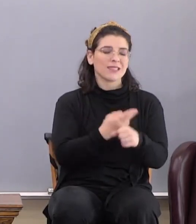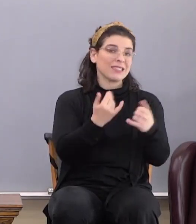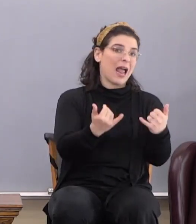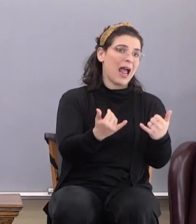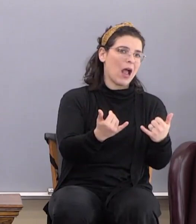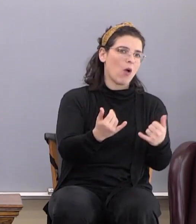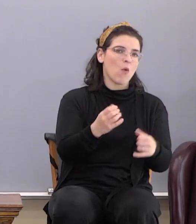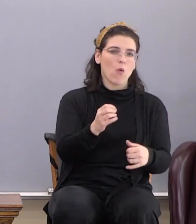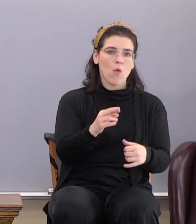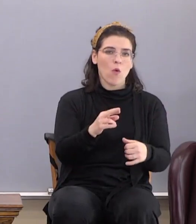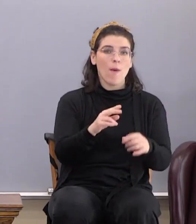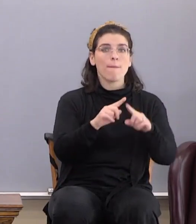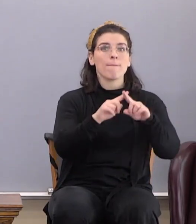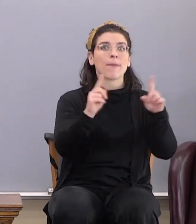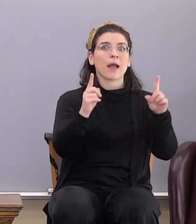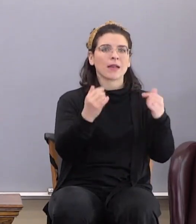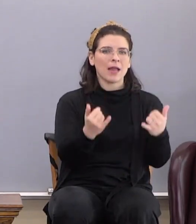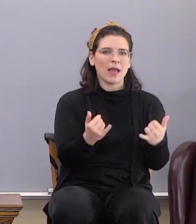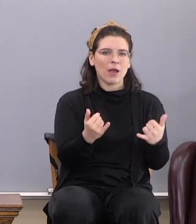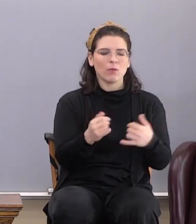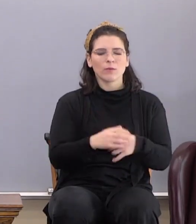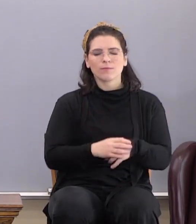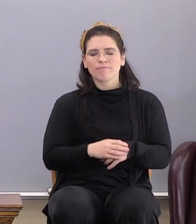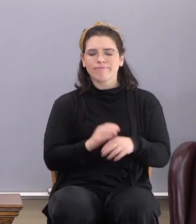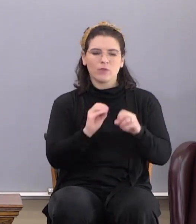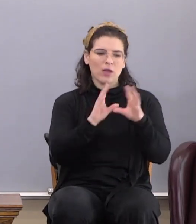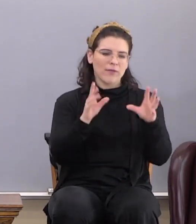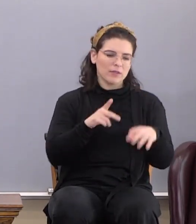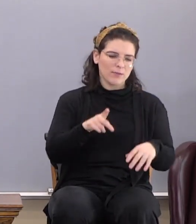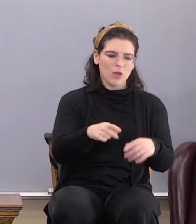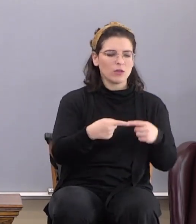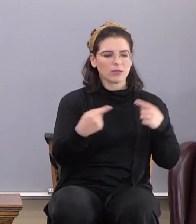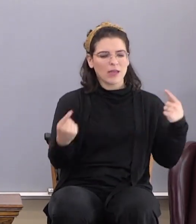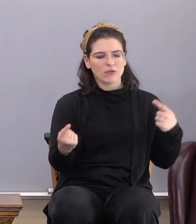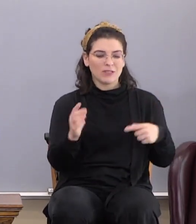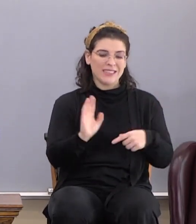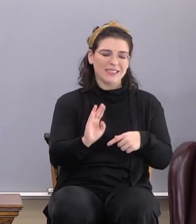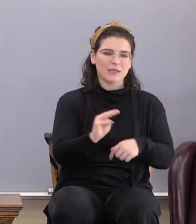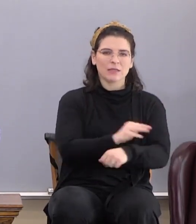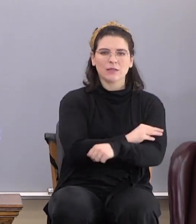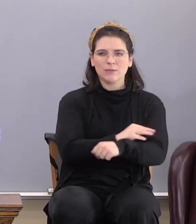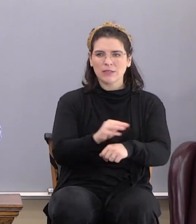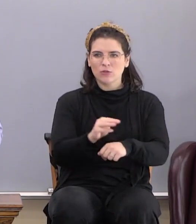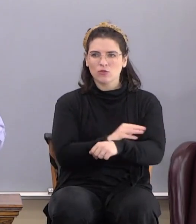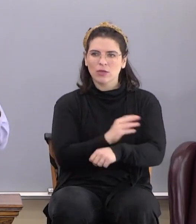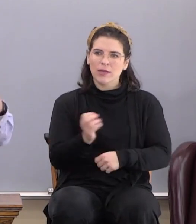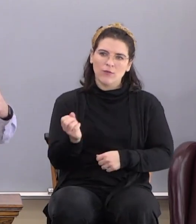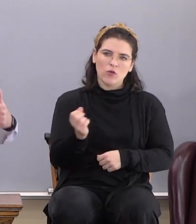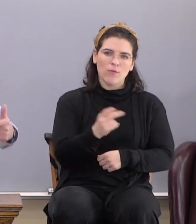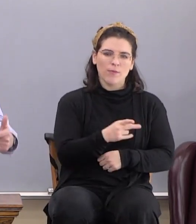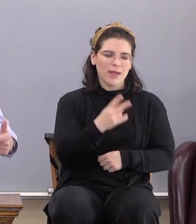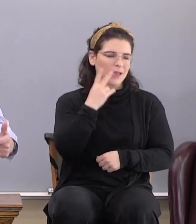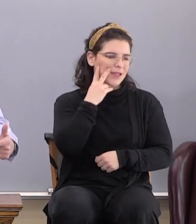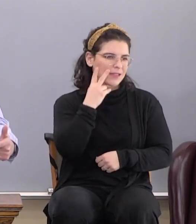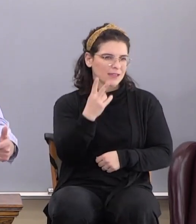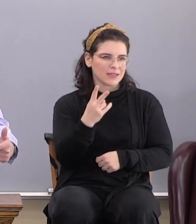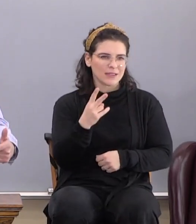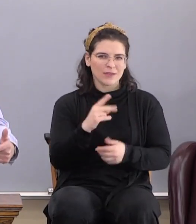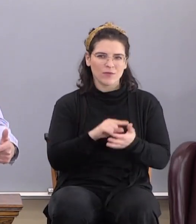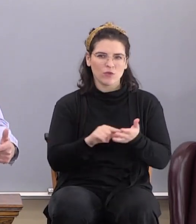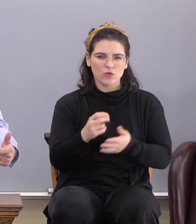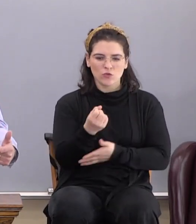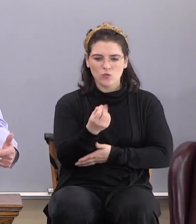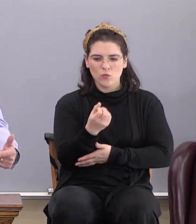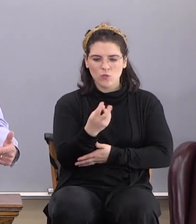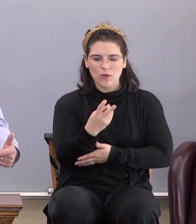what Paul's doing here, obviously, is he's contrasting his ministry. If you go back and glance at verse